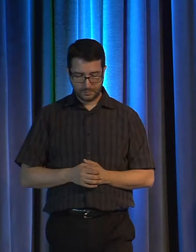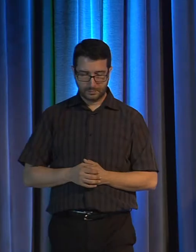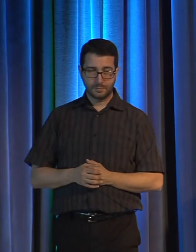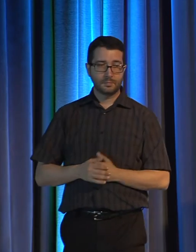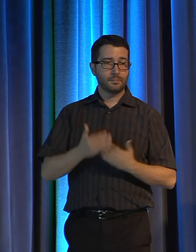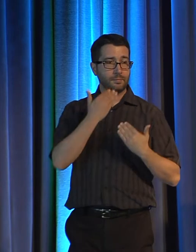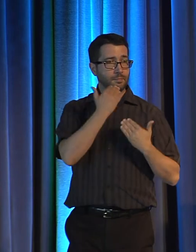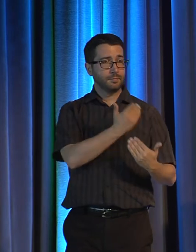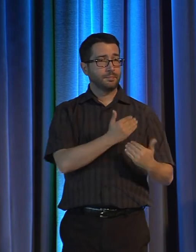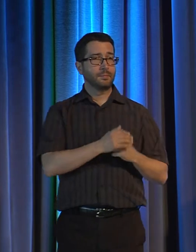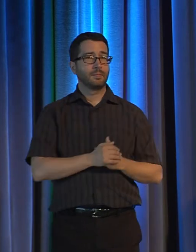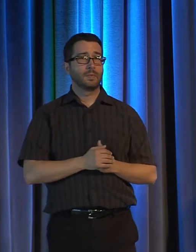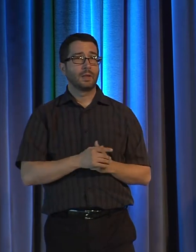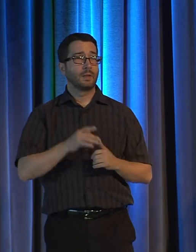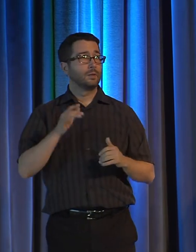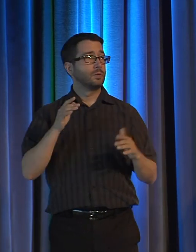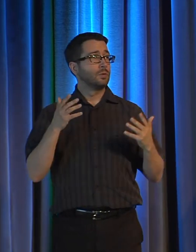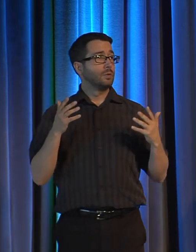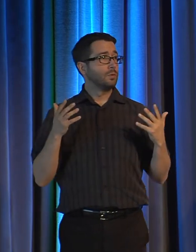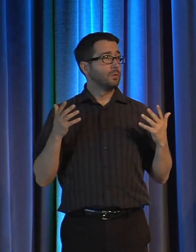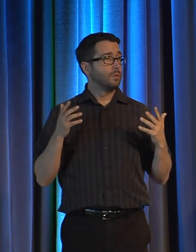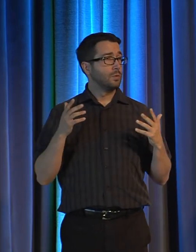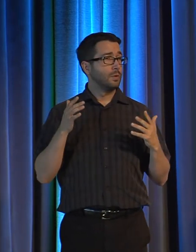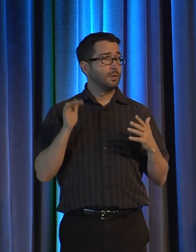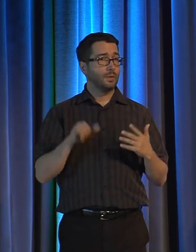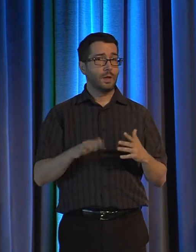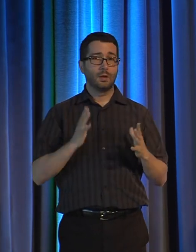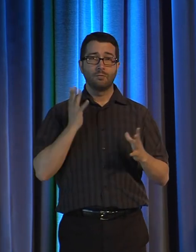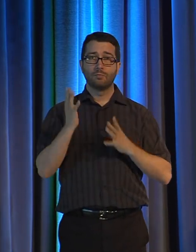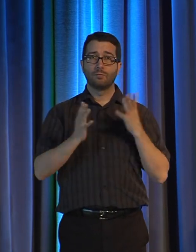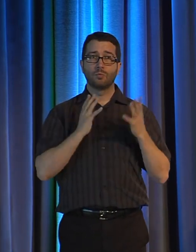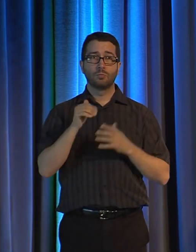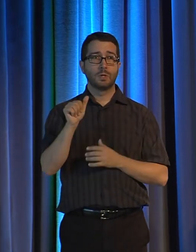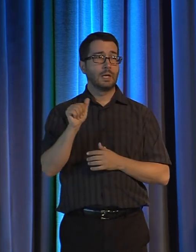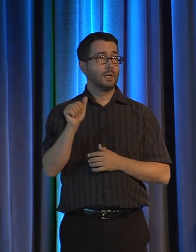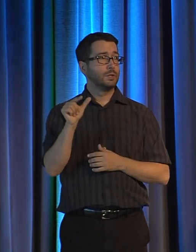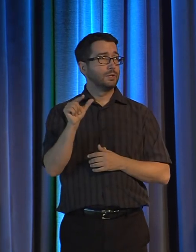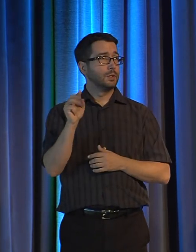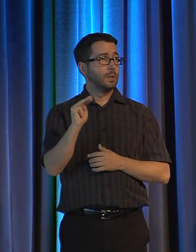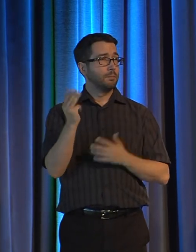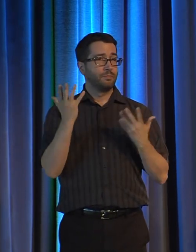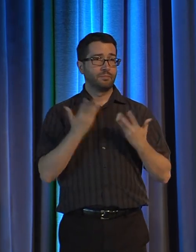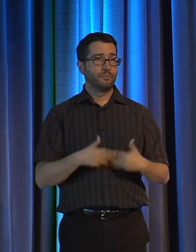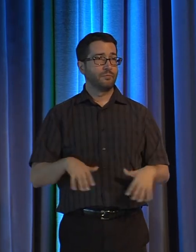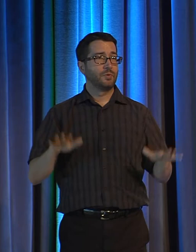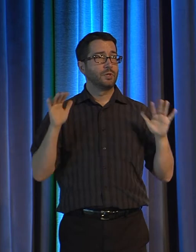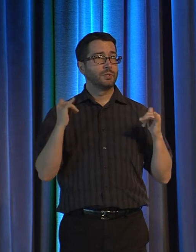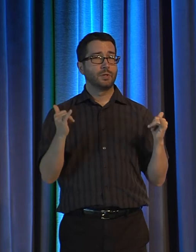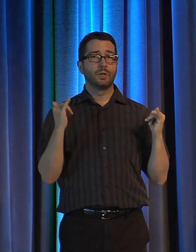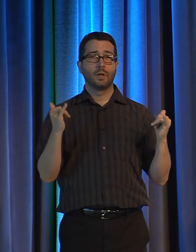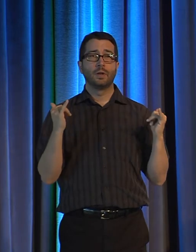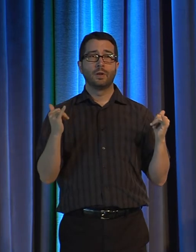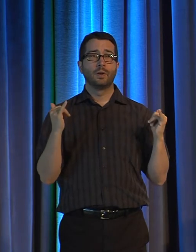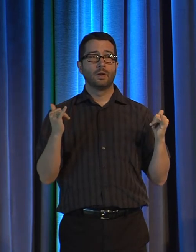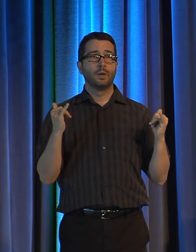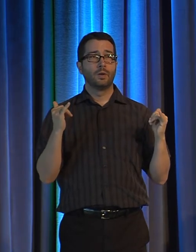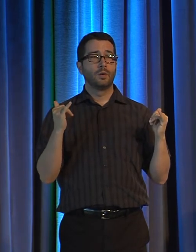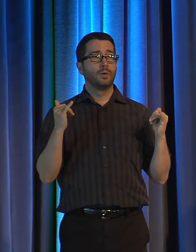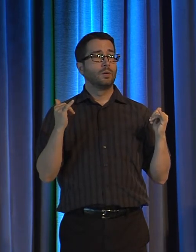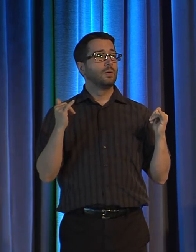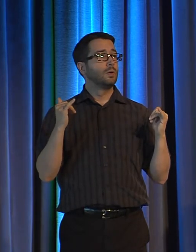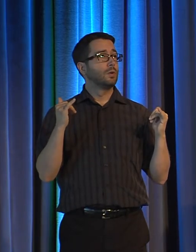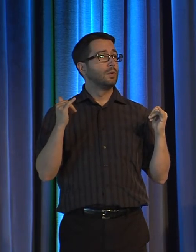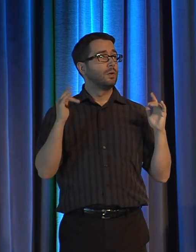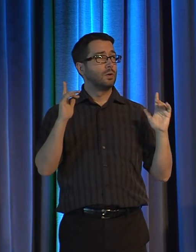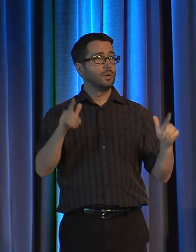Thanks very much, Vicki. That completes the formal part of the program, if you will. We're now going to open the floor